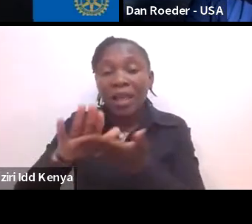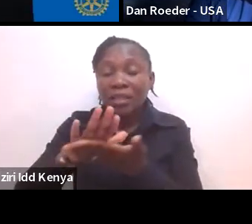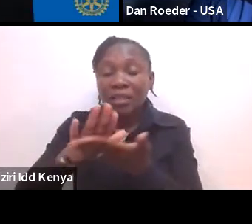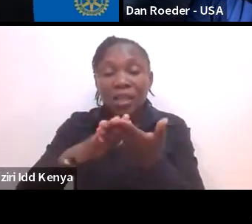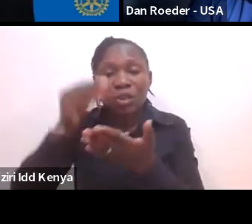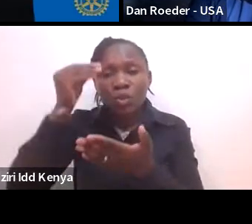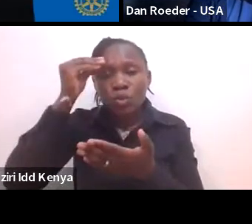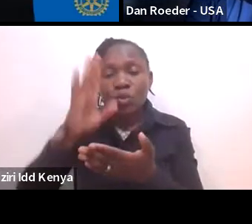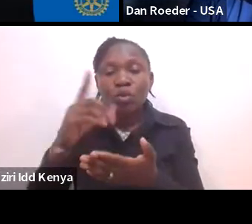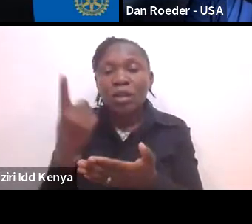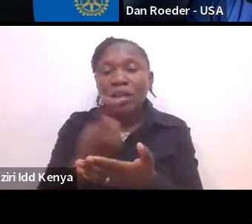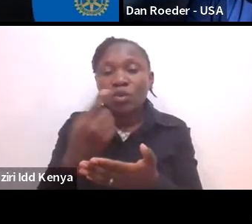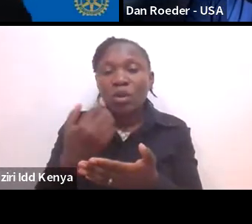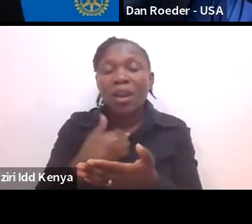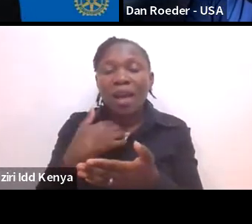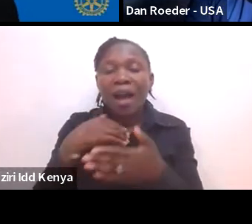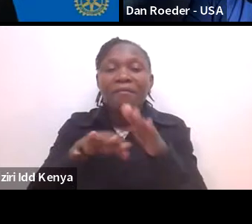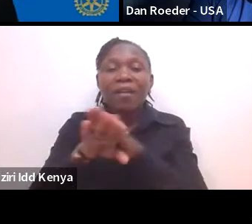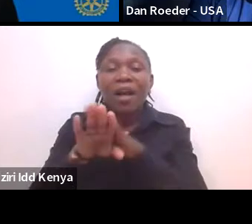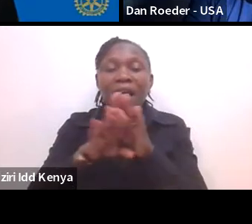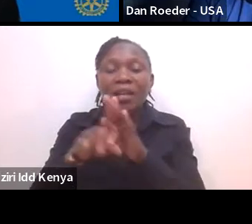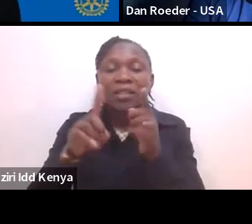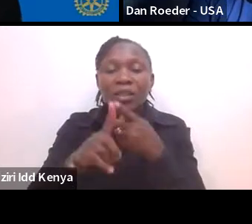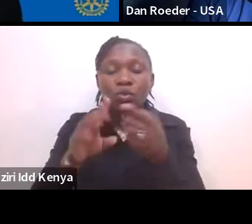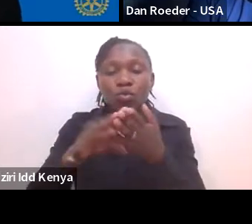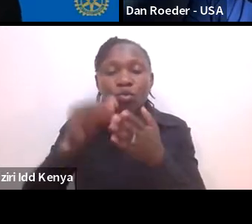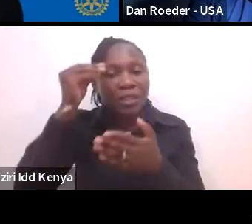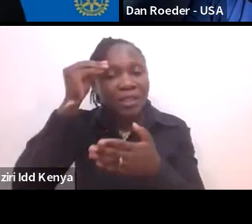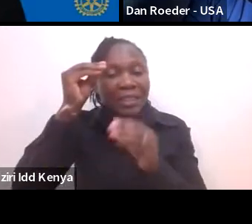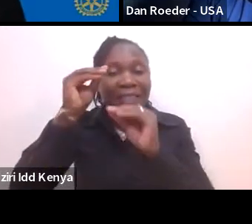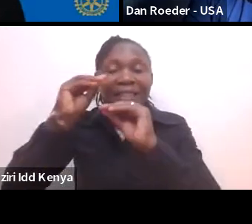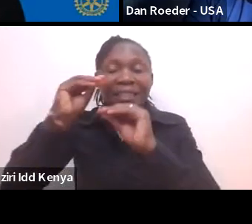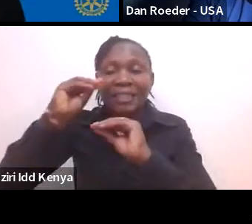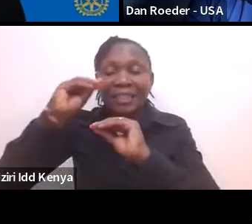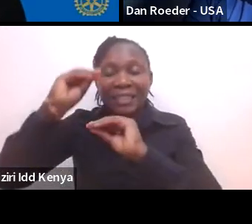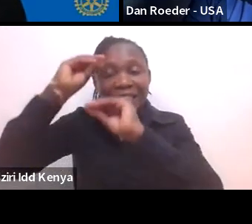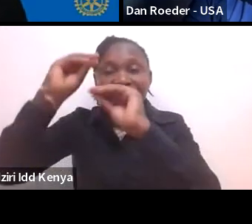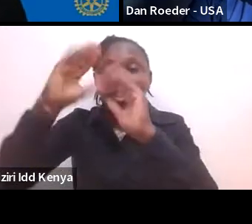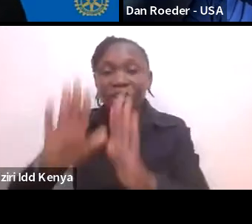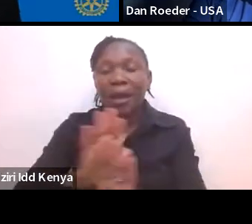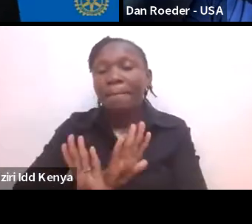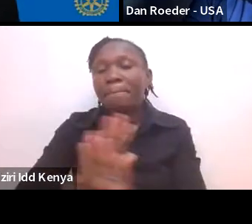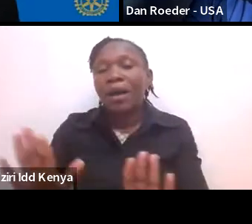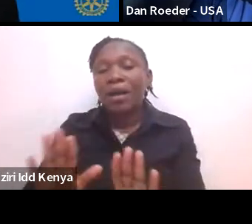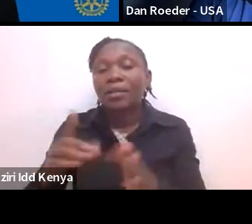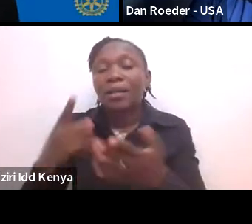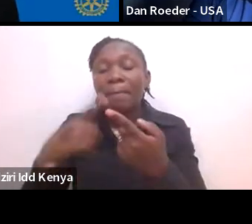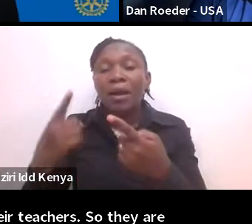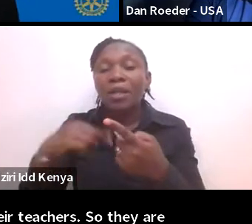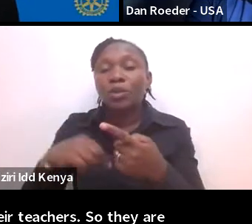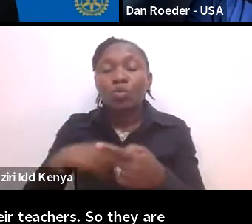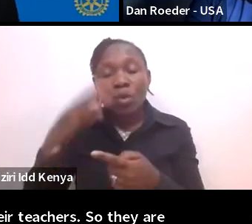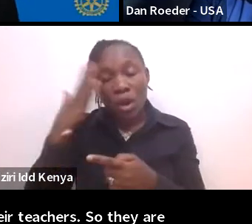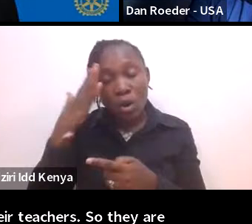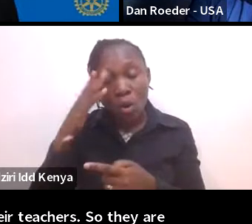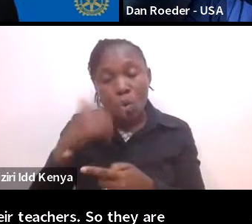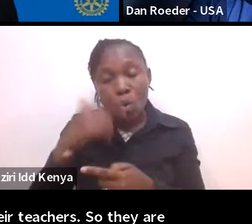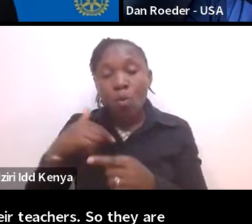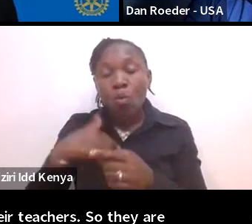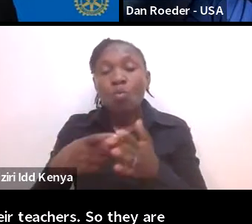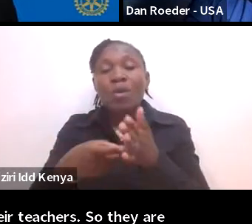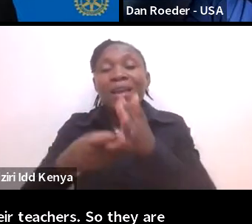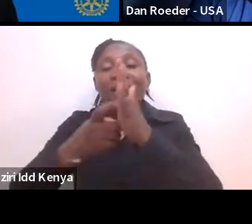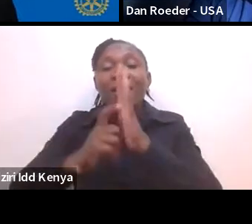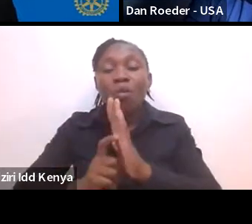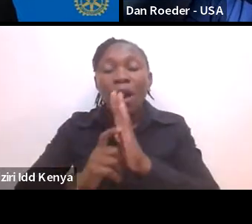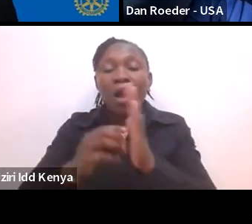have access to just their teachers. So they are exposed to what teachers do. But we know that we need to have as much exposure